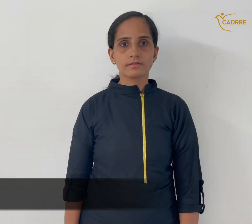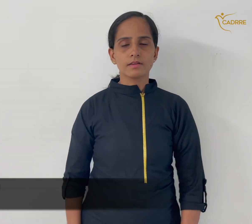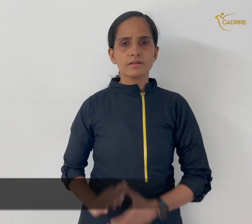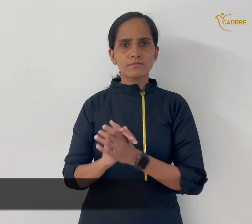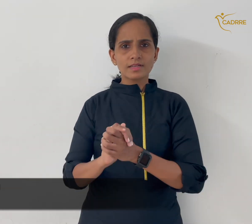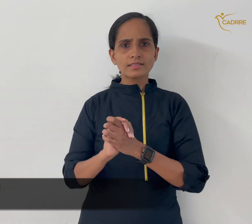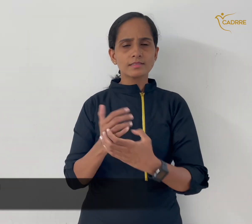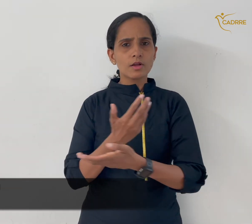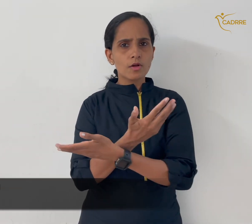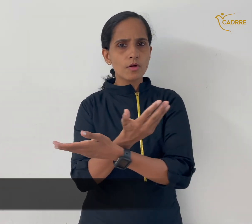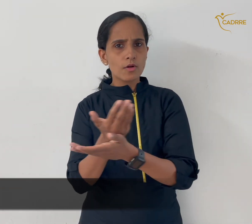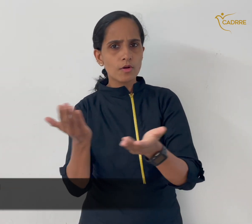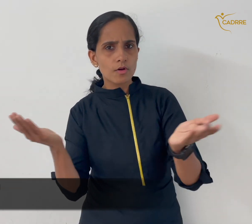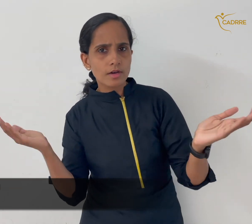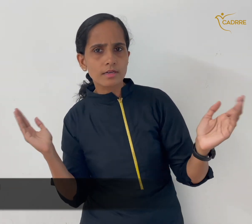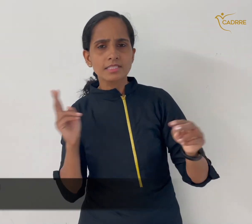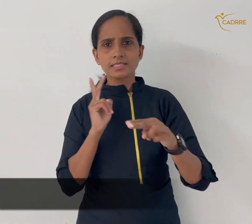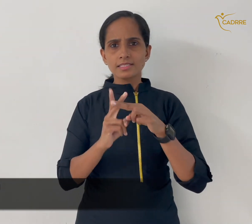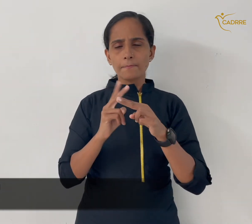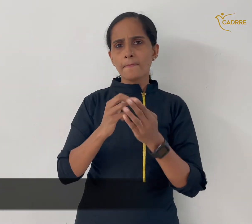Friends, keep practicing.